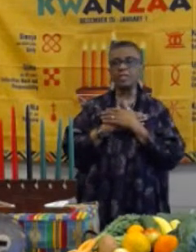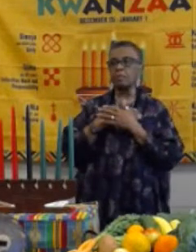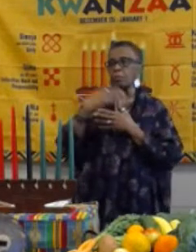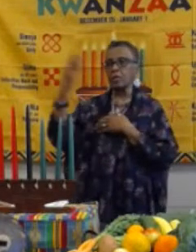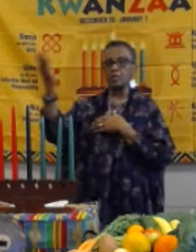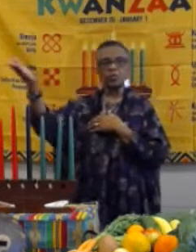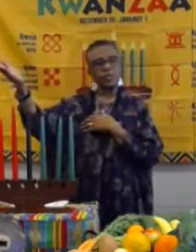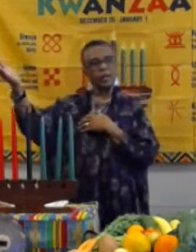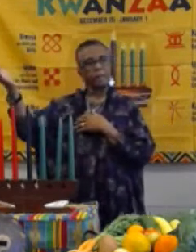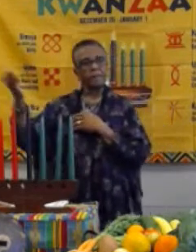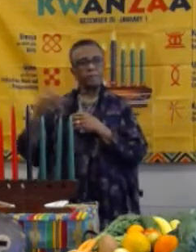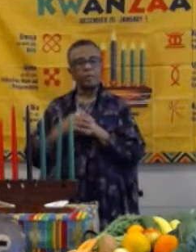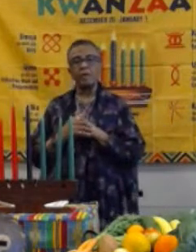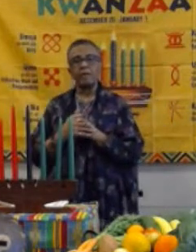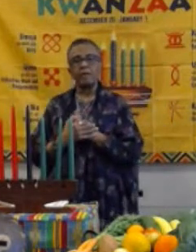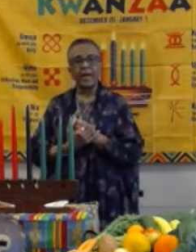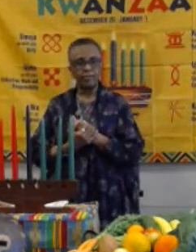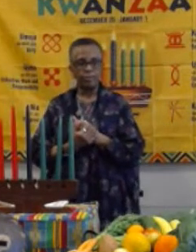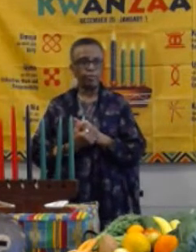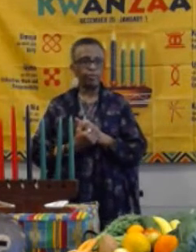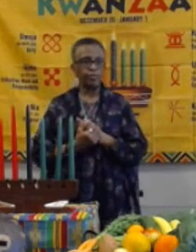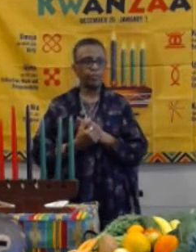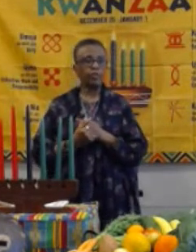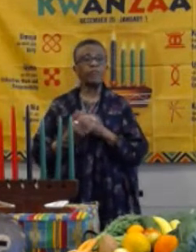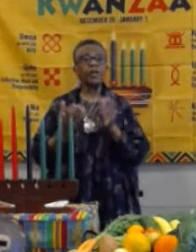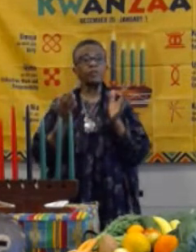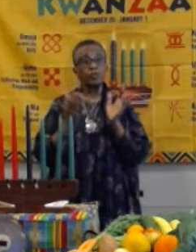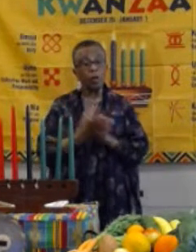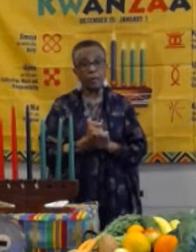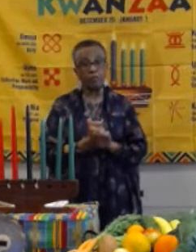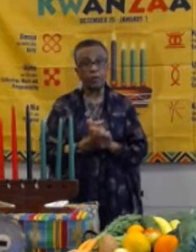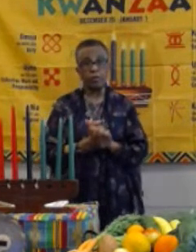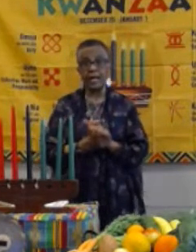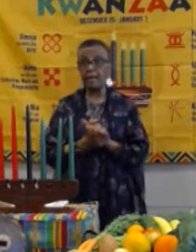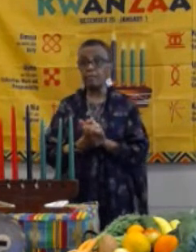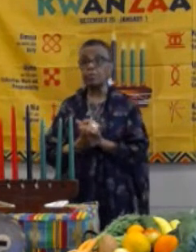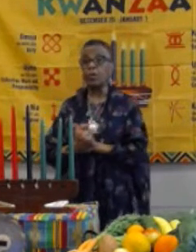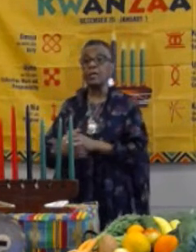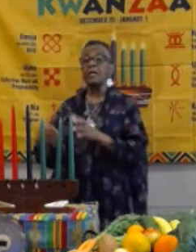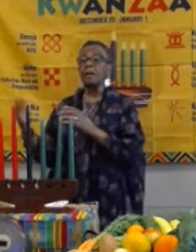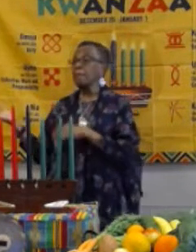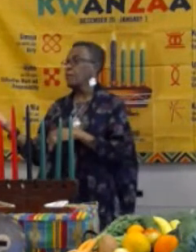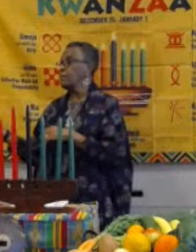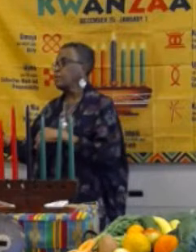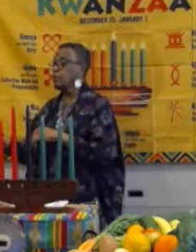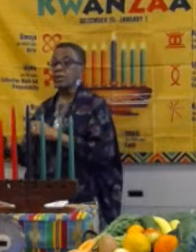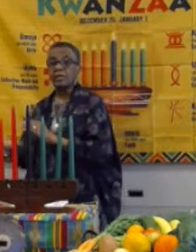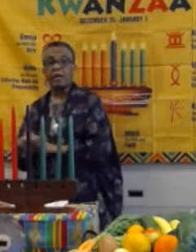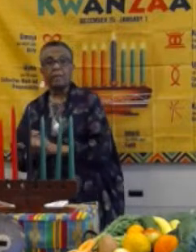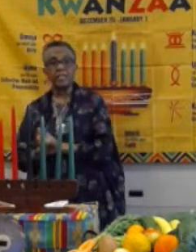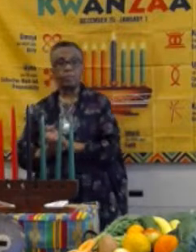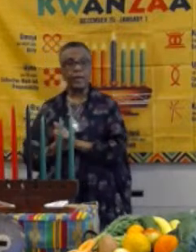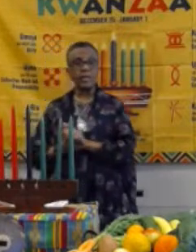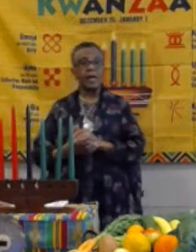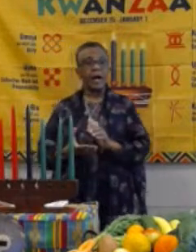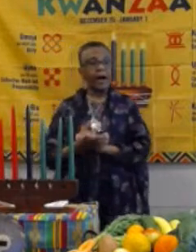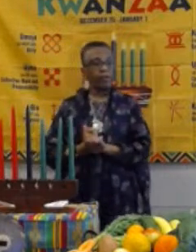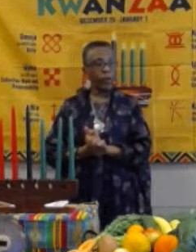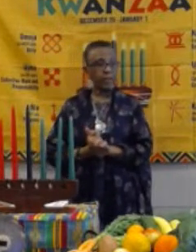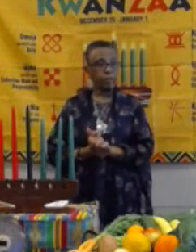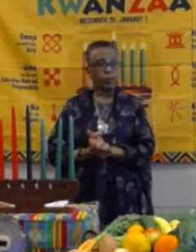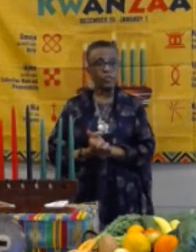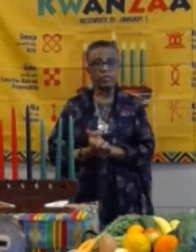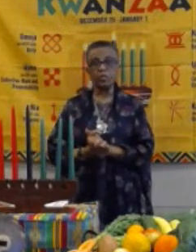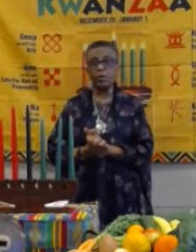just with us, but with those 3 young people that I introduced you to. So thank you so much for your time this morning. Mother Minta is going to come and explain